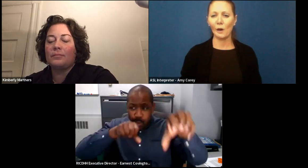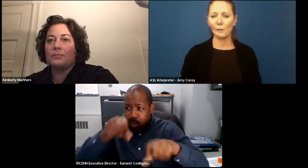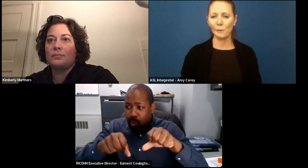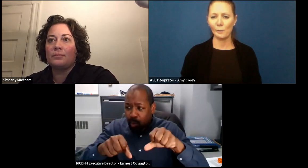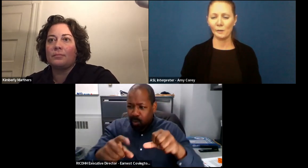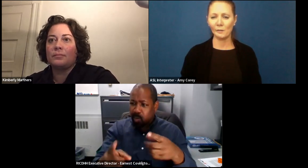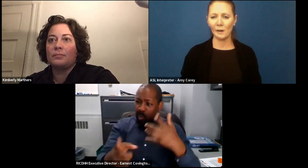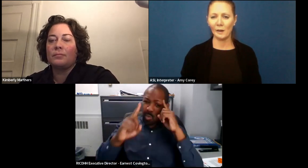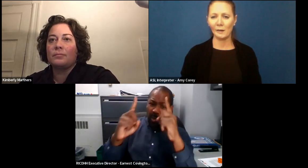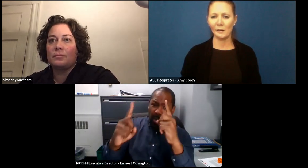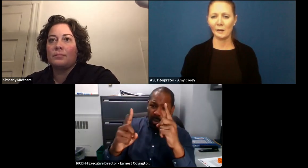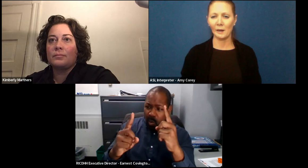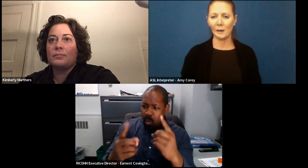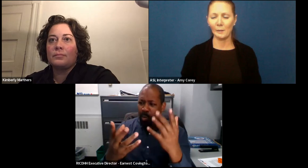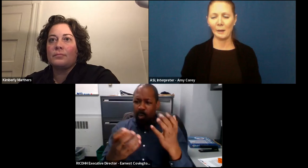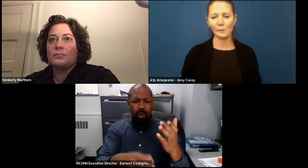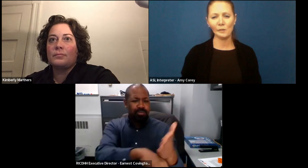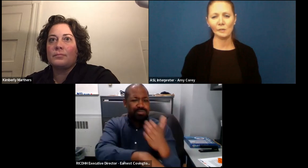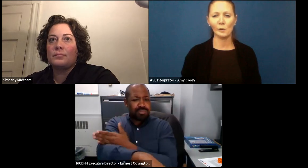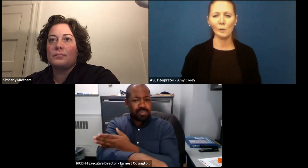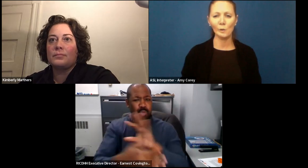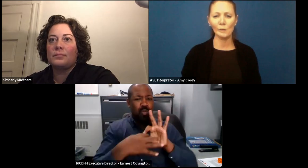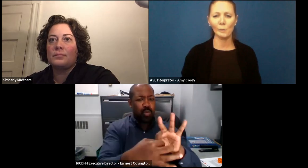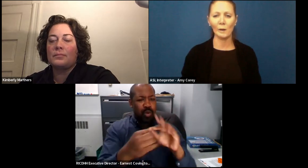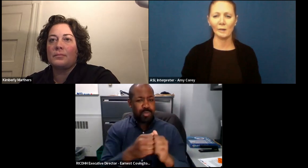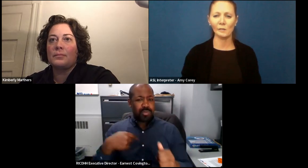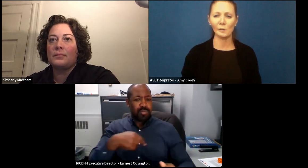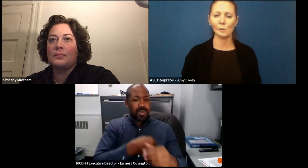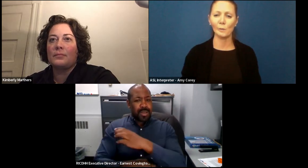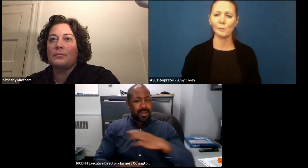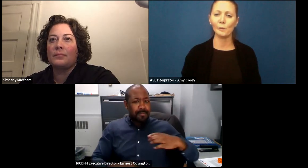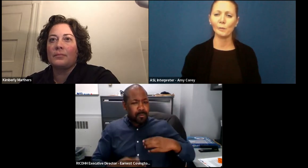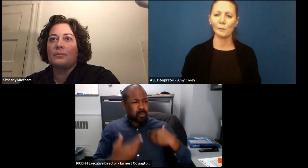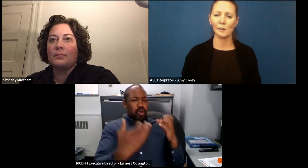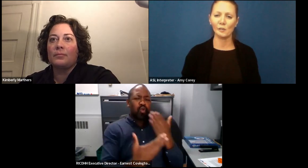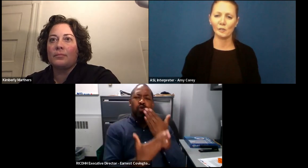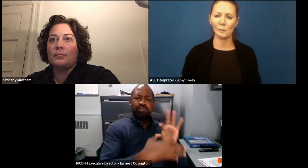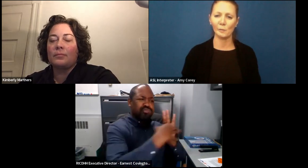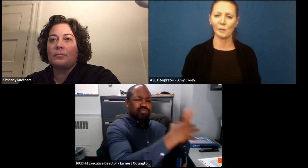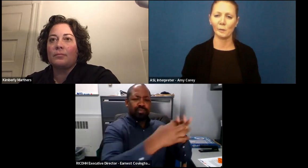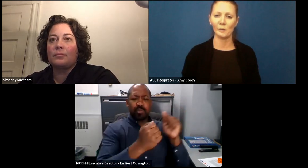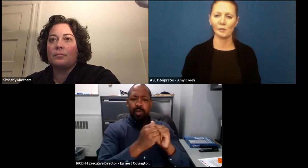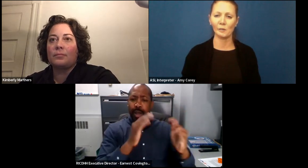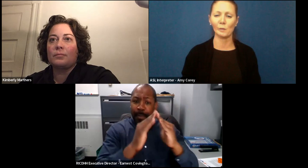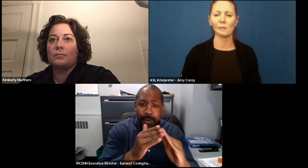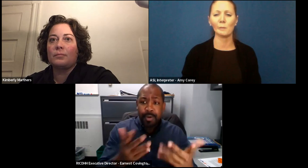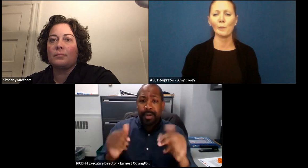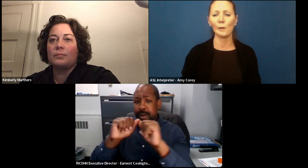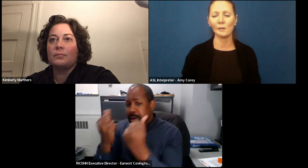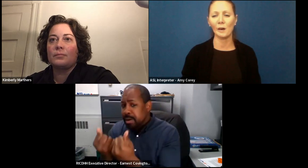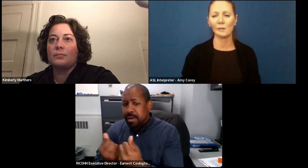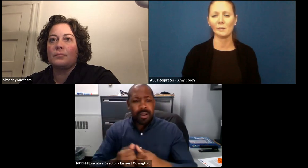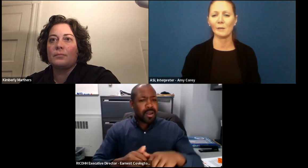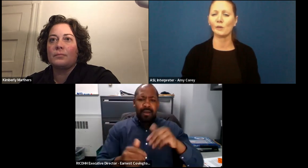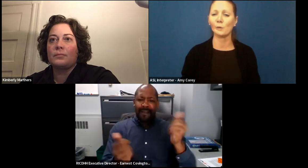commissioners, are focused on acquisitions and goals and wanting to improve the relationships with the commission. It's